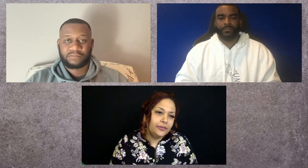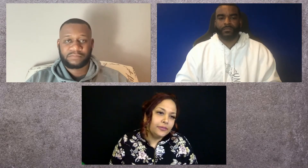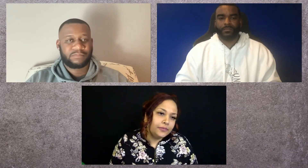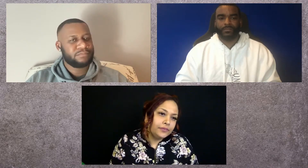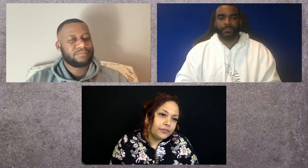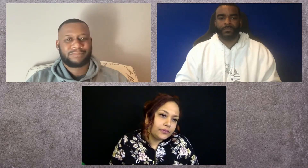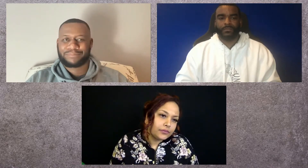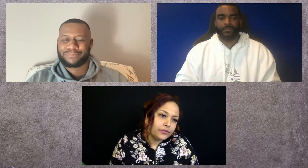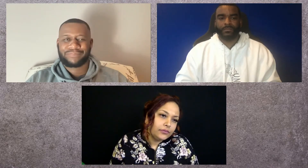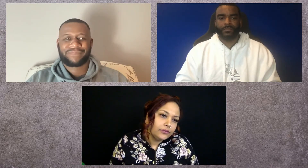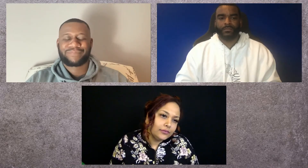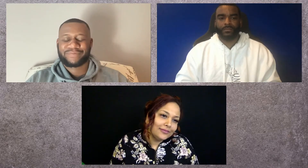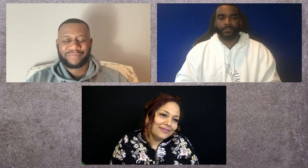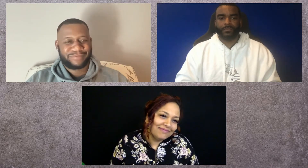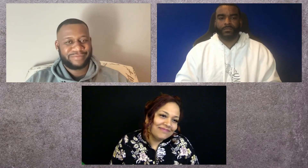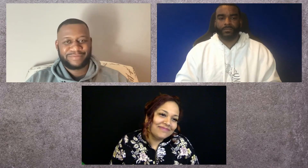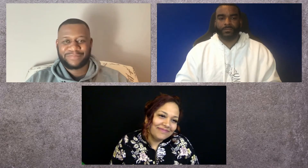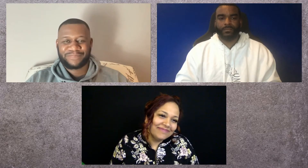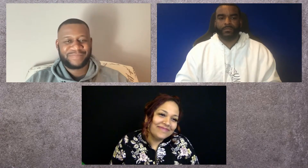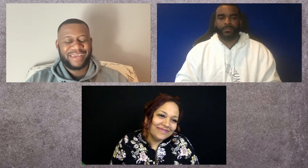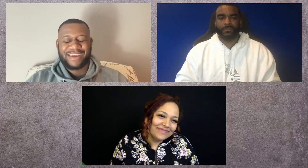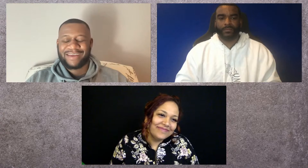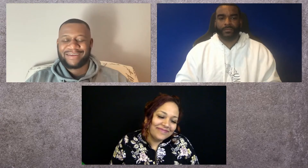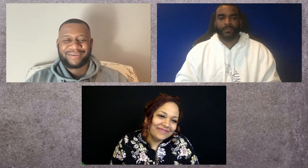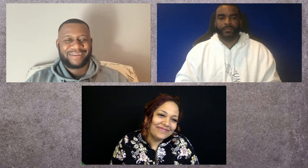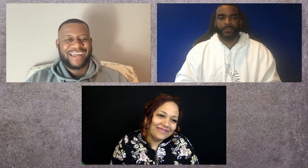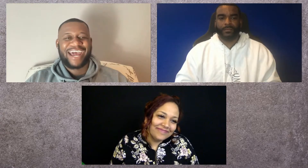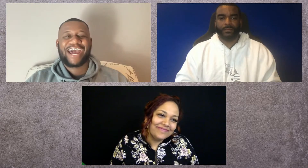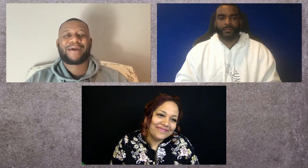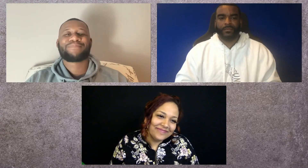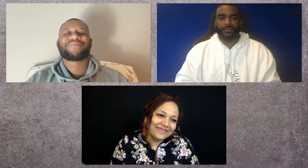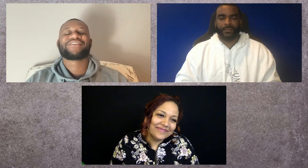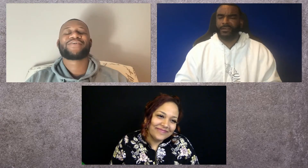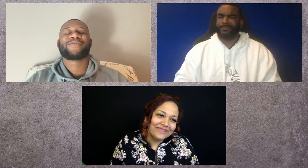that? What do you think of that concept, Confess Project?